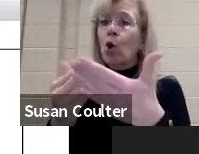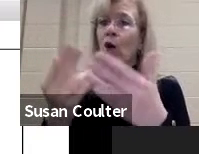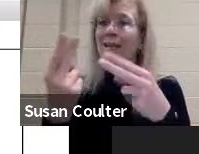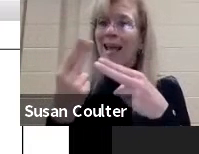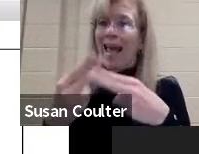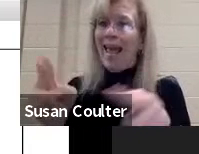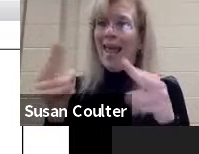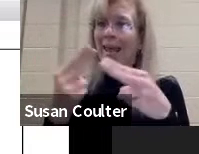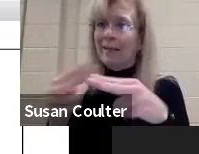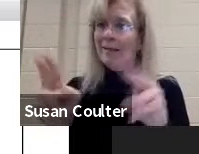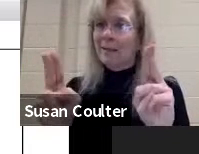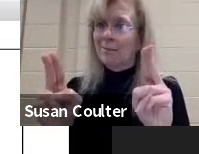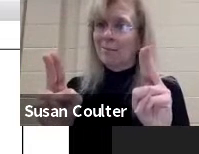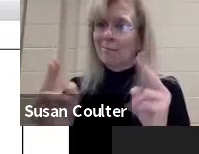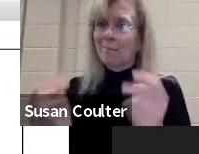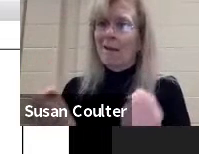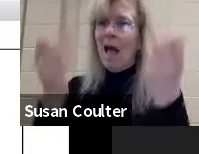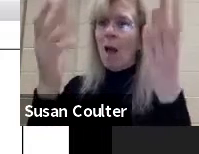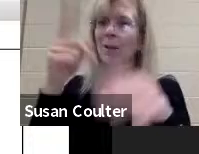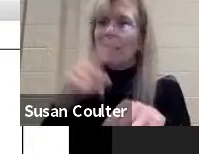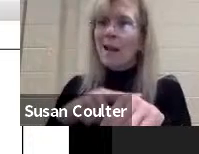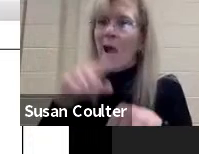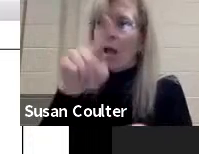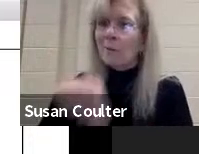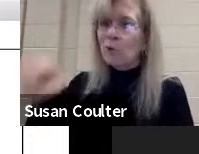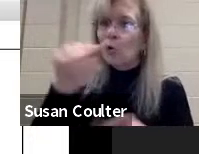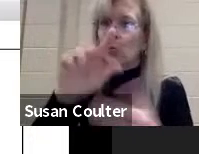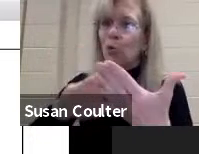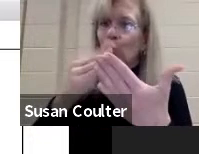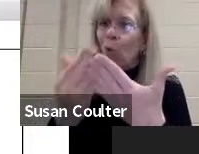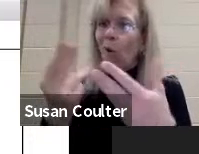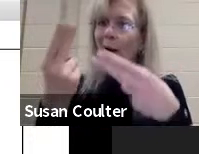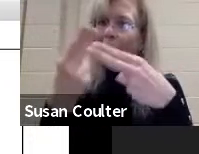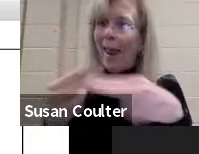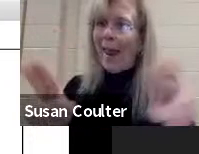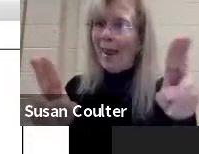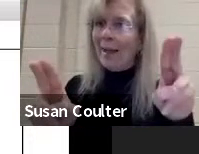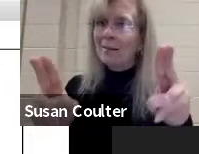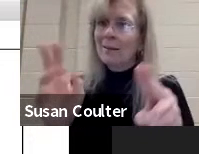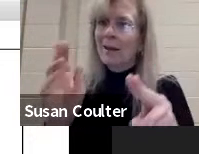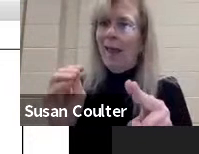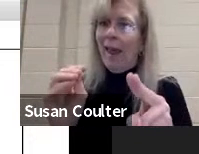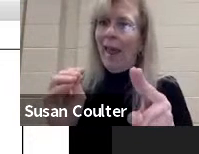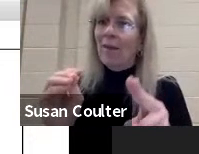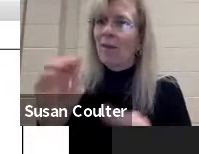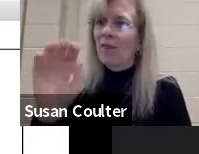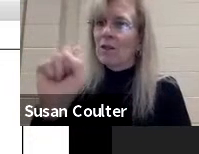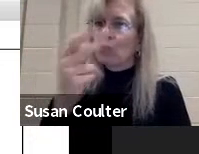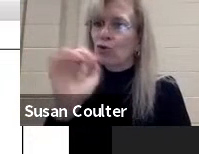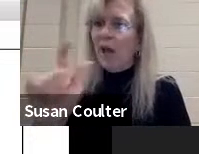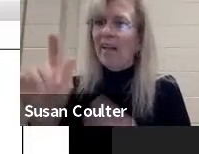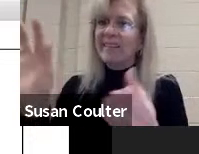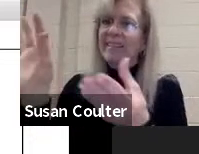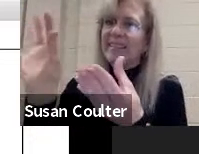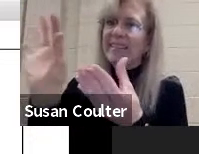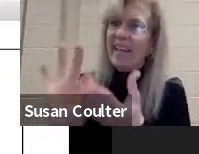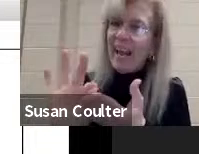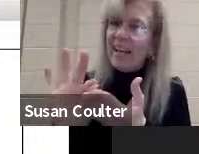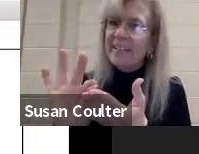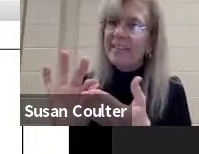Hard cooked eggs. How many times do you cook eggs and the